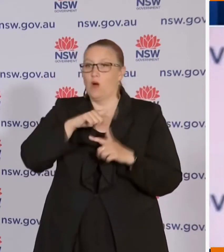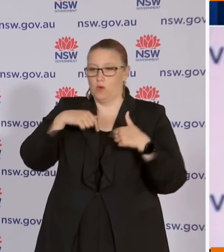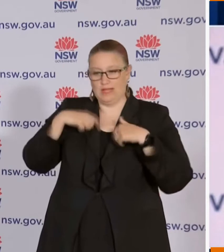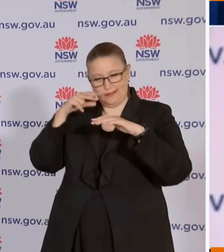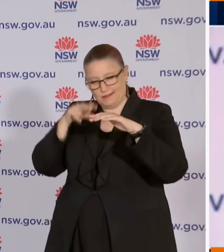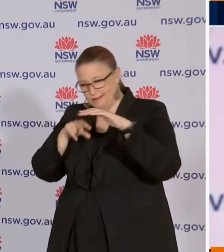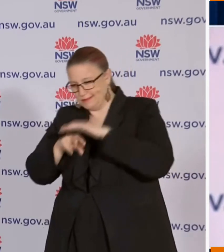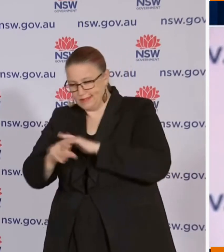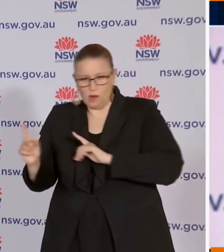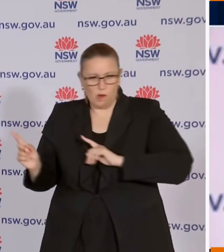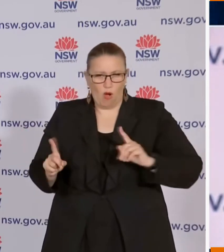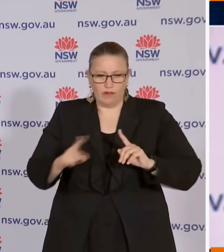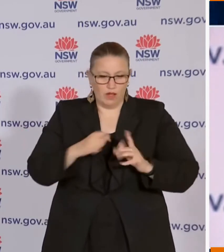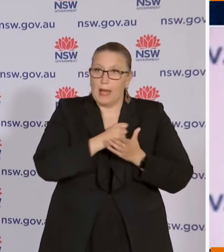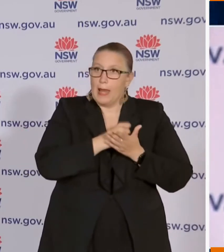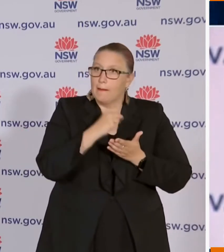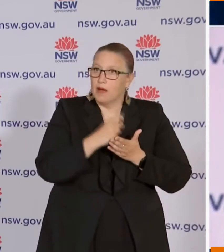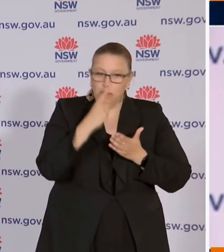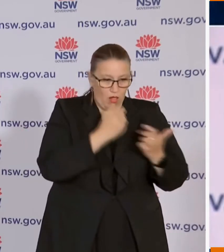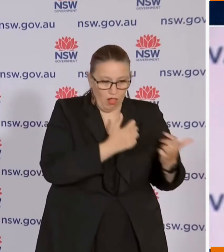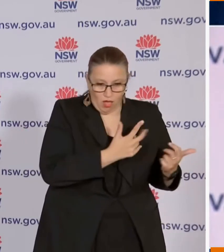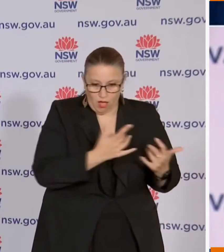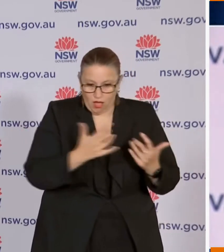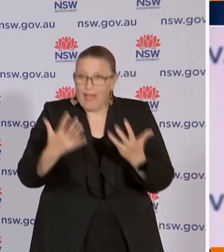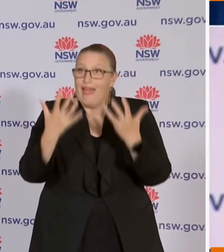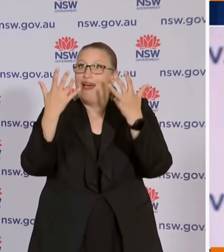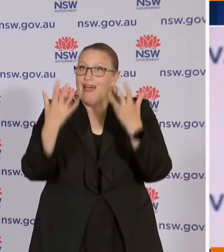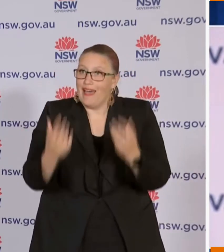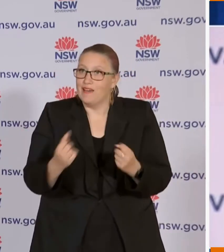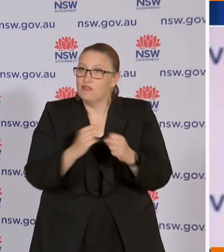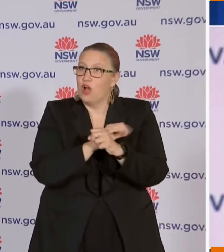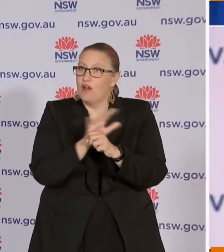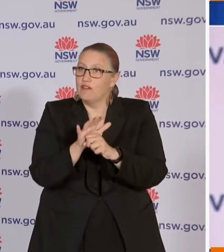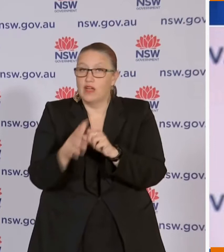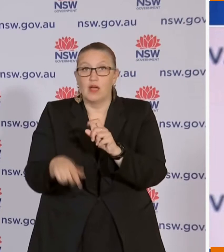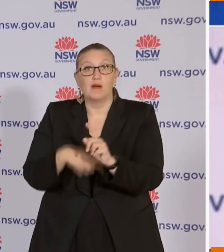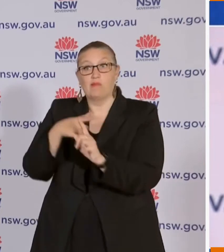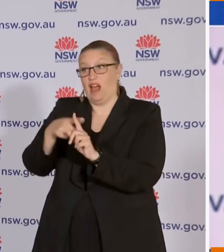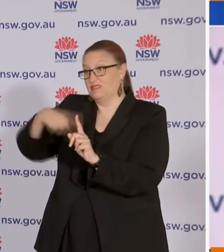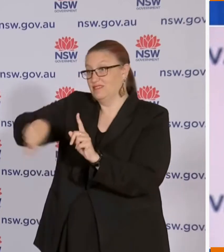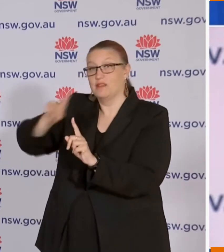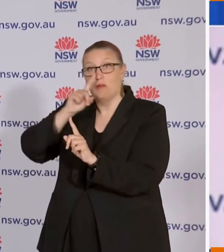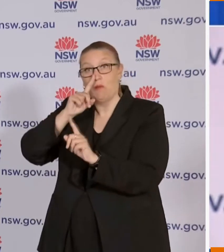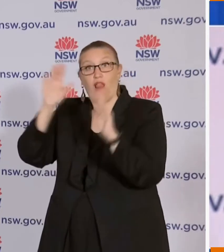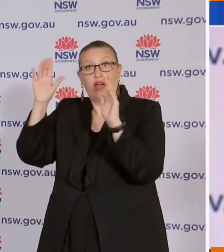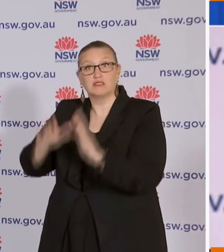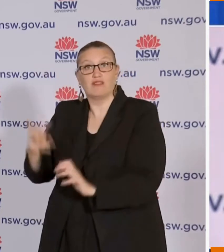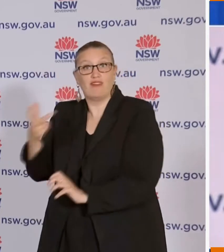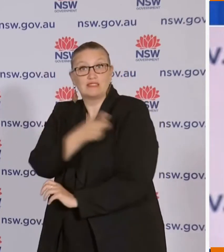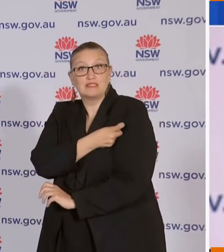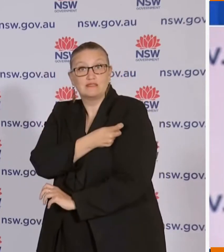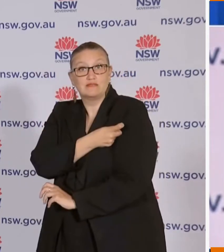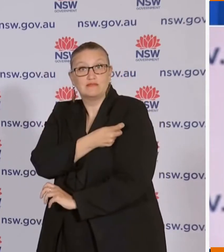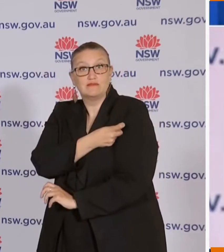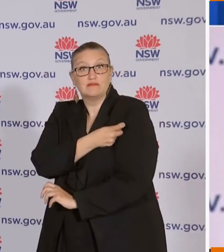then you have the accumulation of cases with an unvaccinated population. But once you get those higher rates of vaccination, the rate of hospitalisation